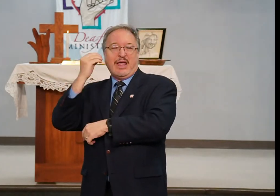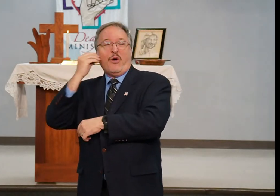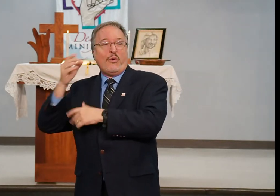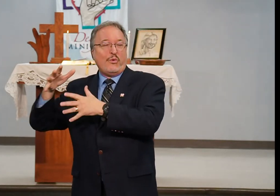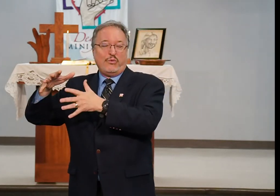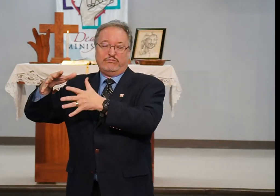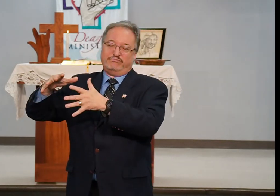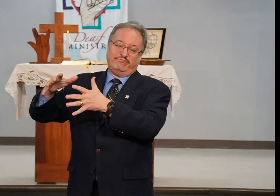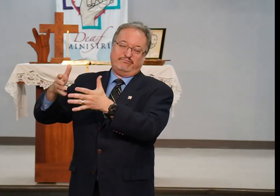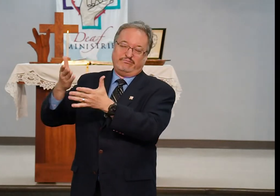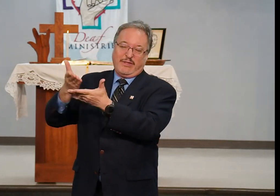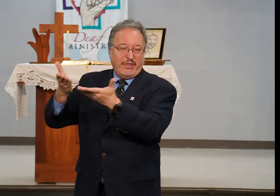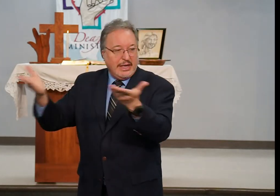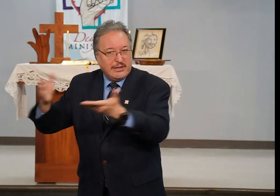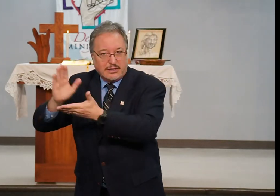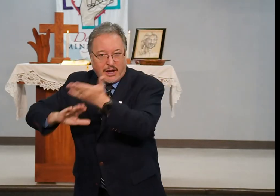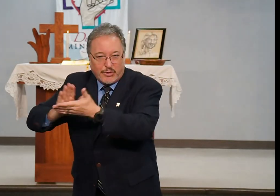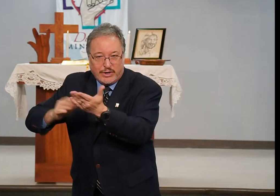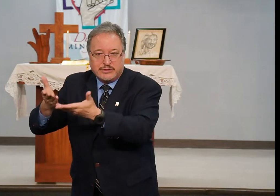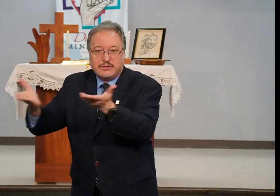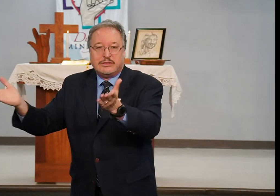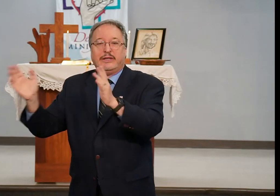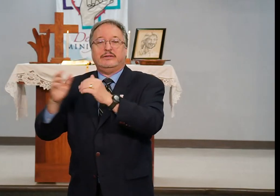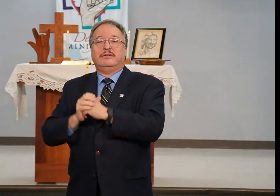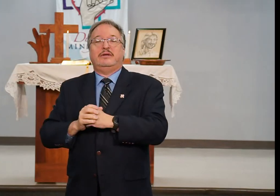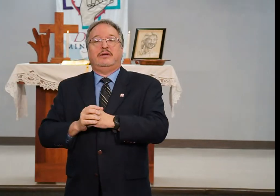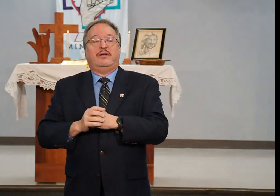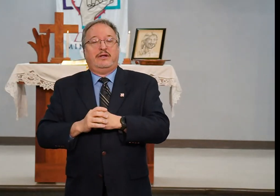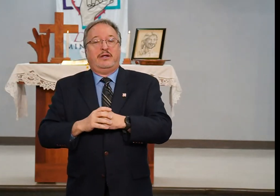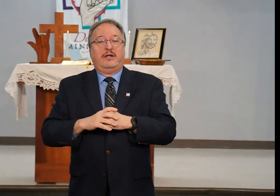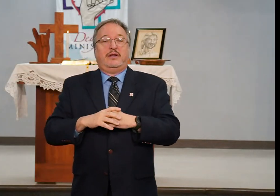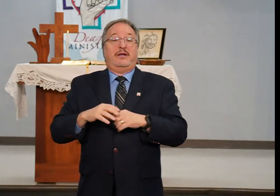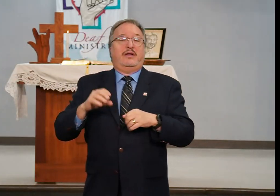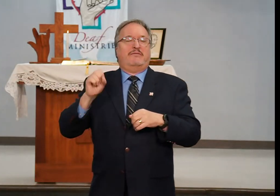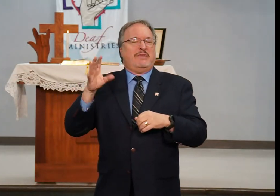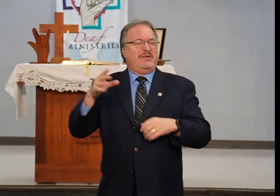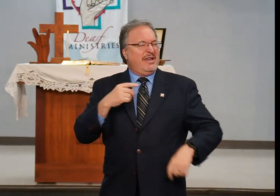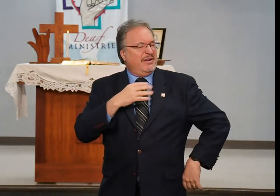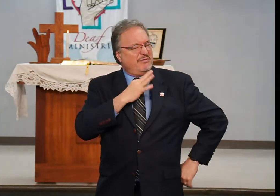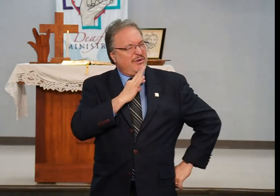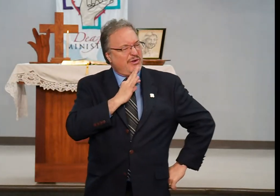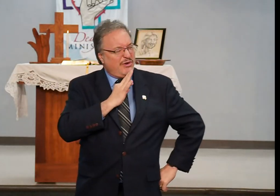and managed his property, took care of the home.